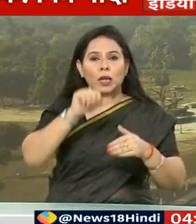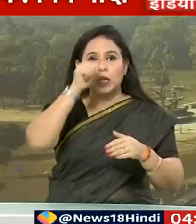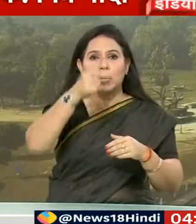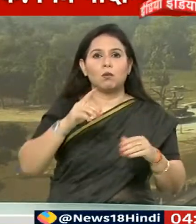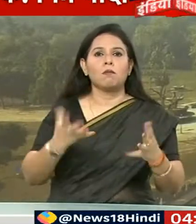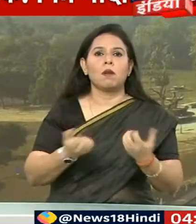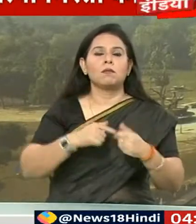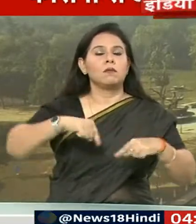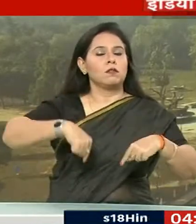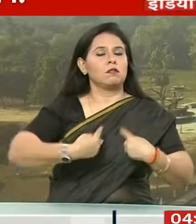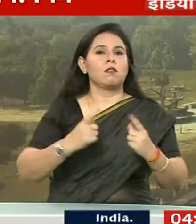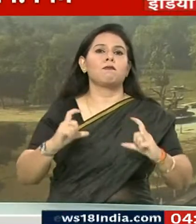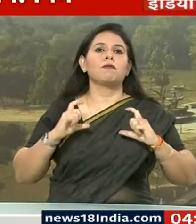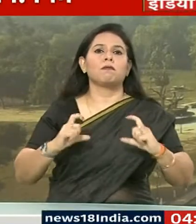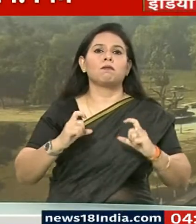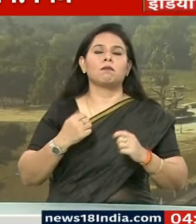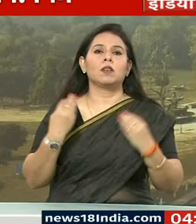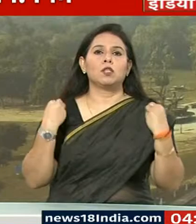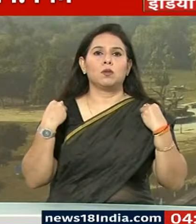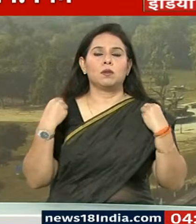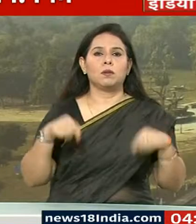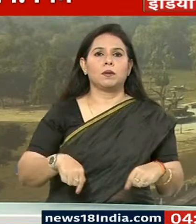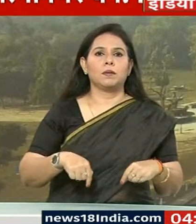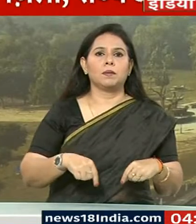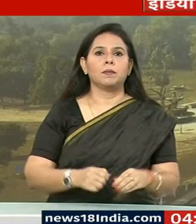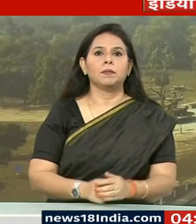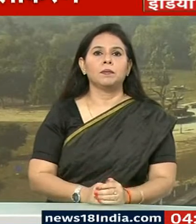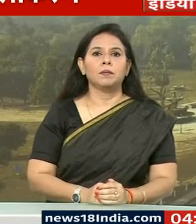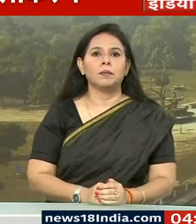India is to become self-reliant.